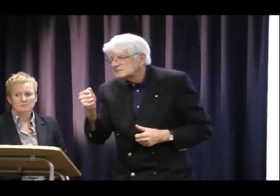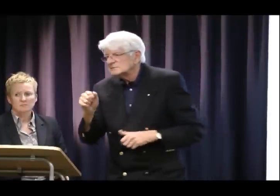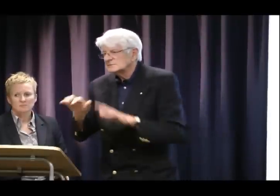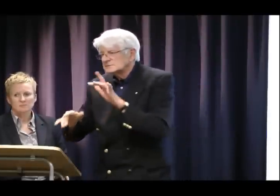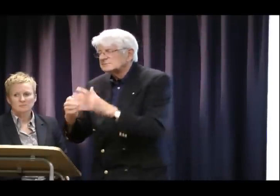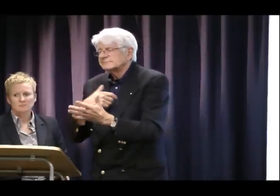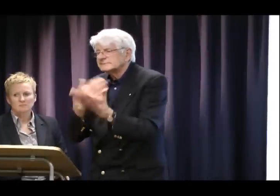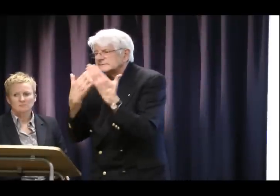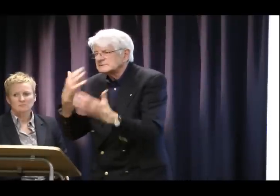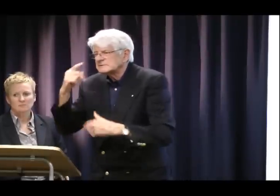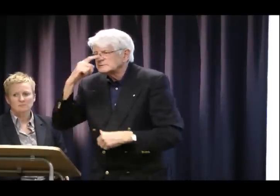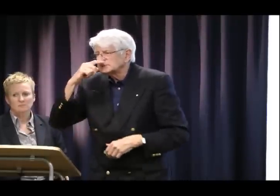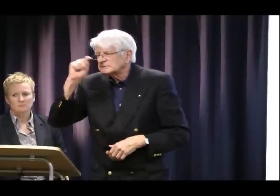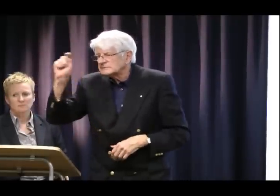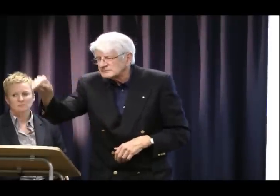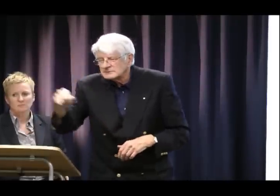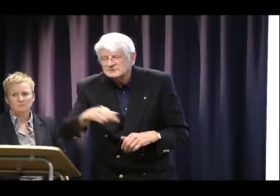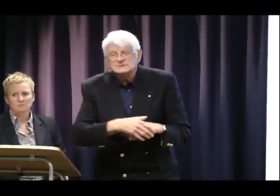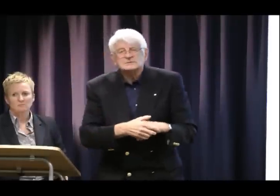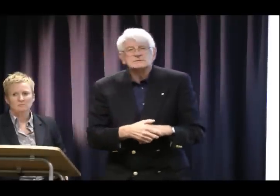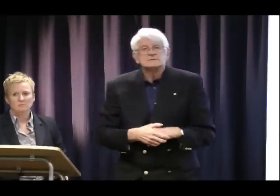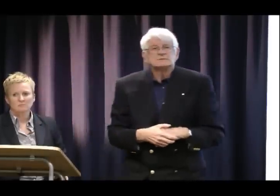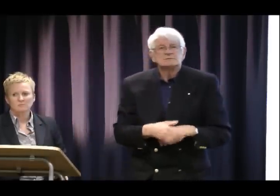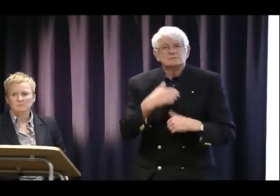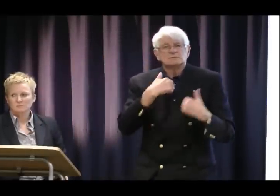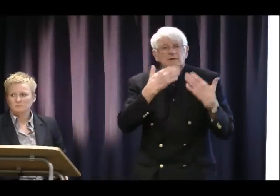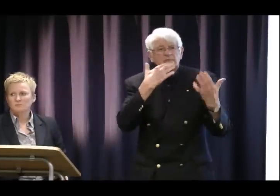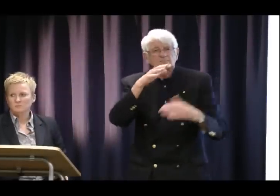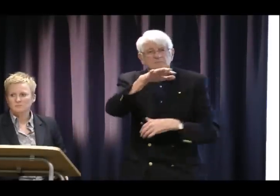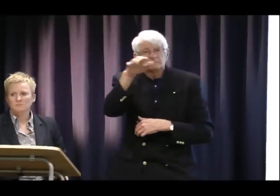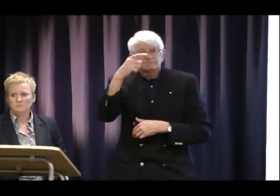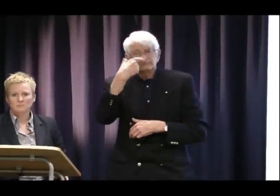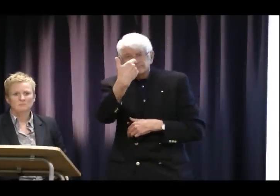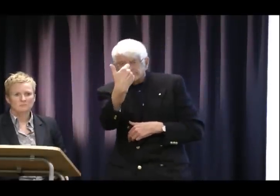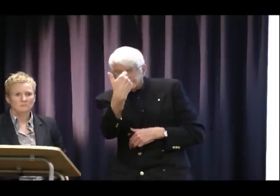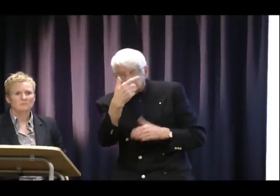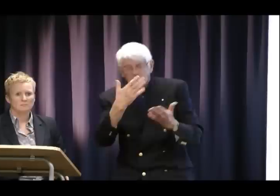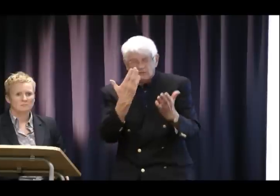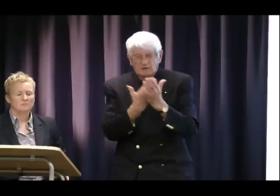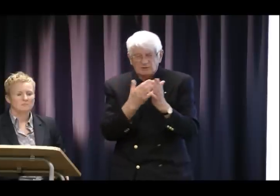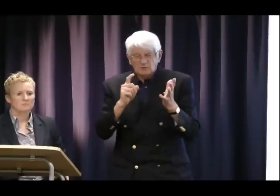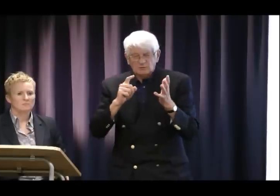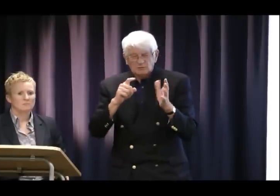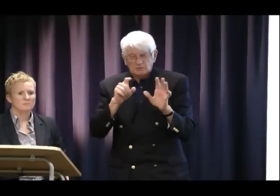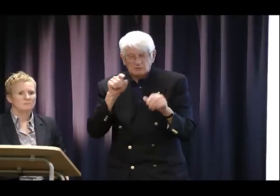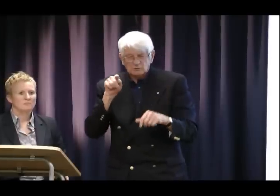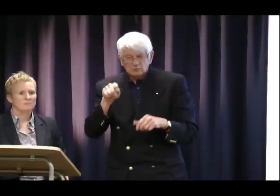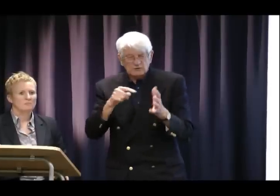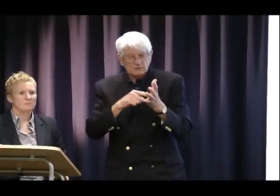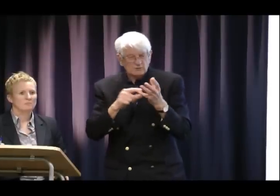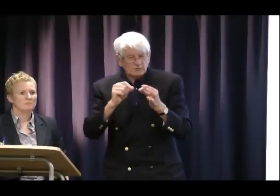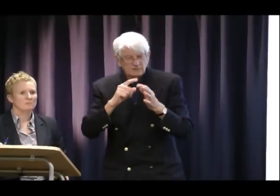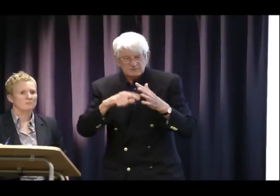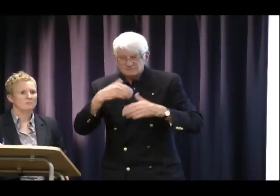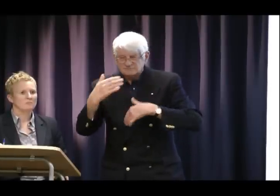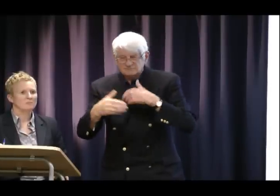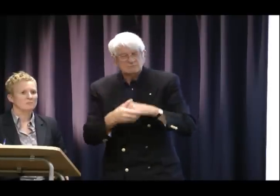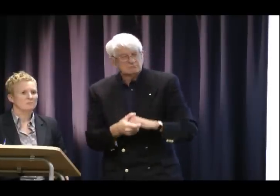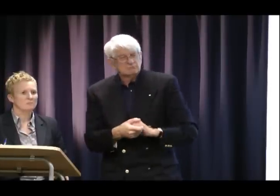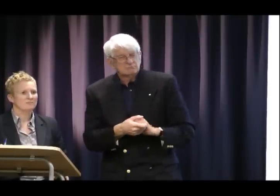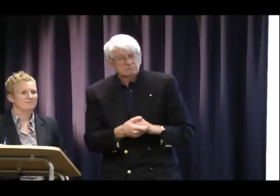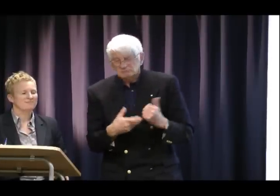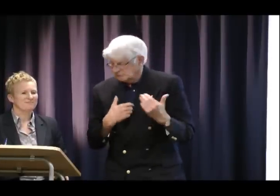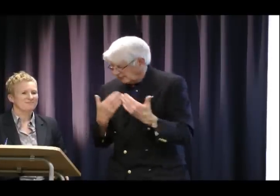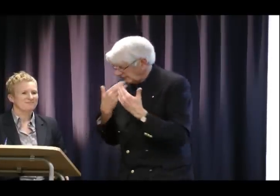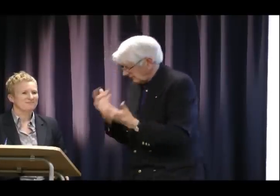questions, and also for the responses that have come through on SMS. Thank you. Thank you to everybody that's watching us at